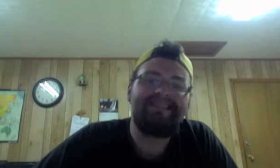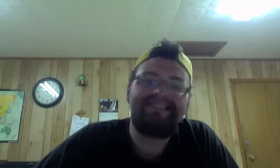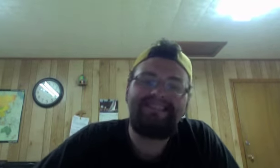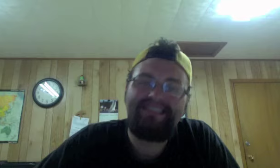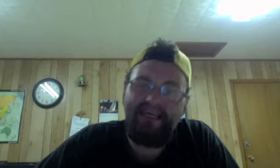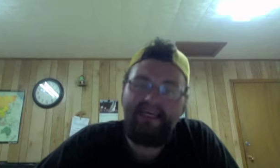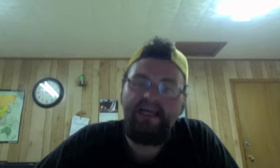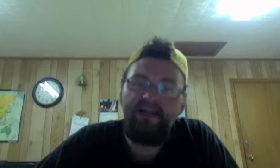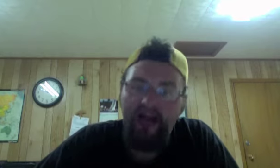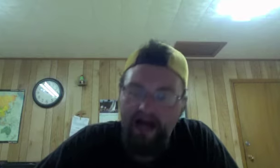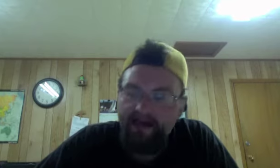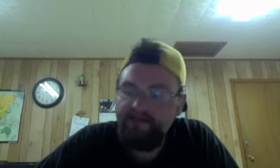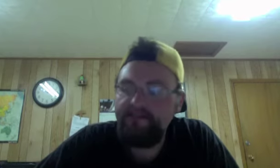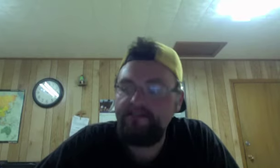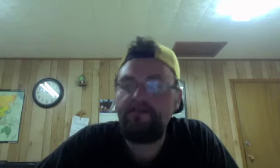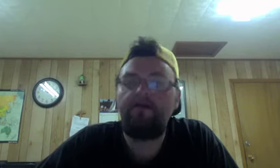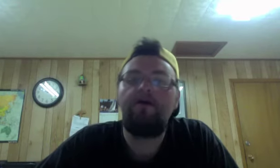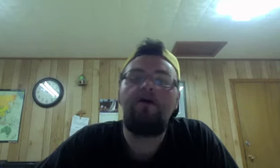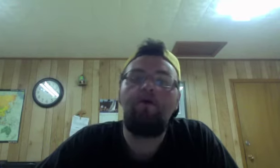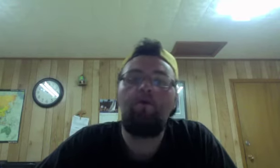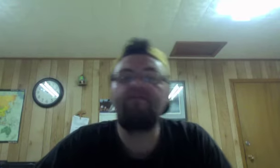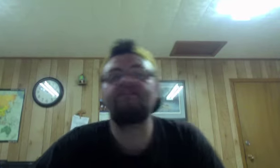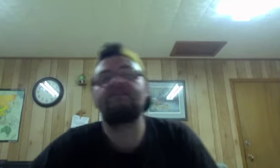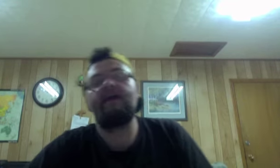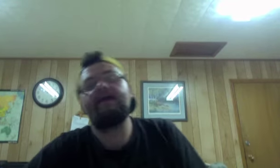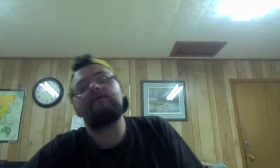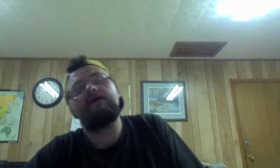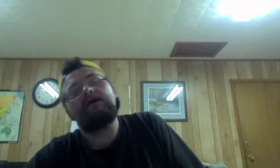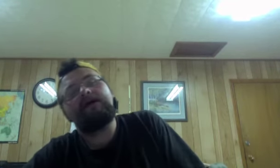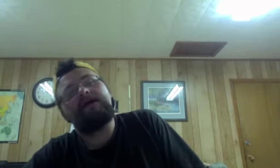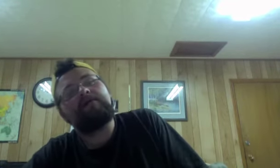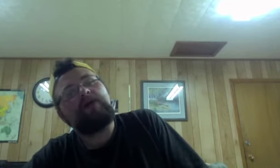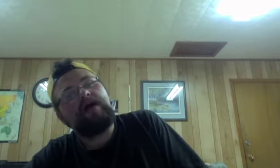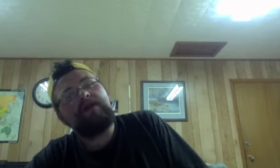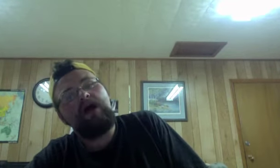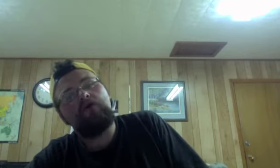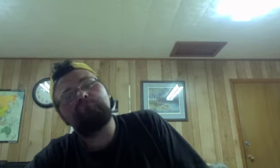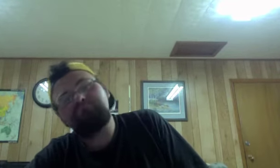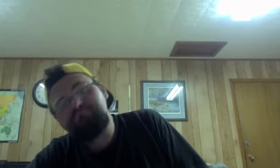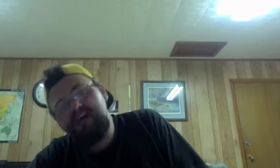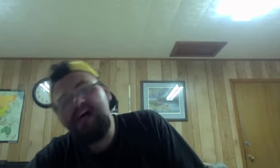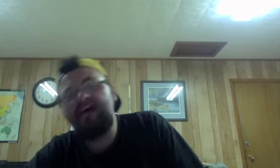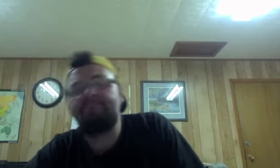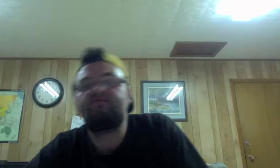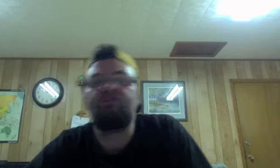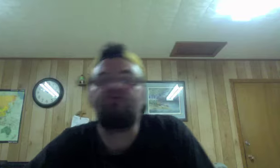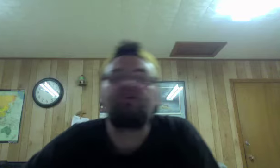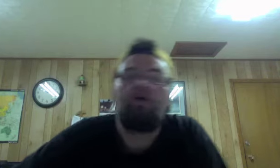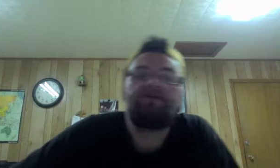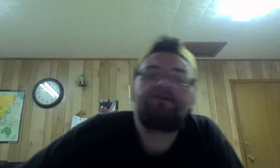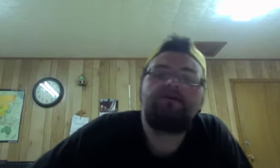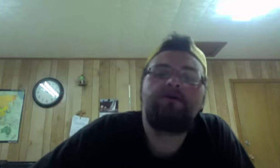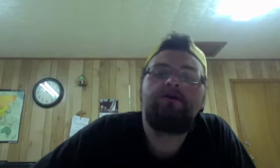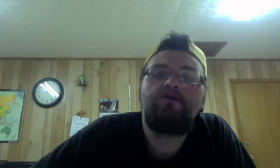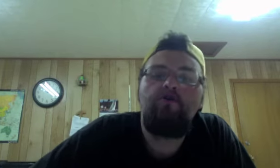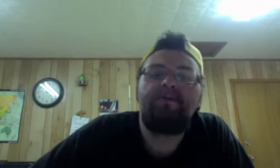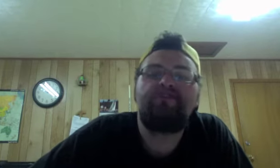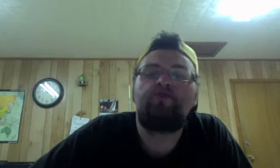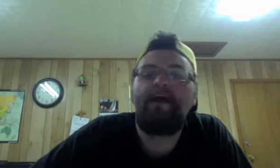Lions win this game by about two scores won't be crazy